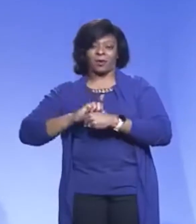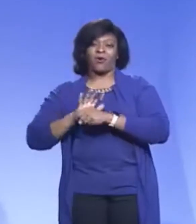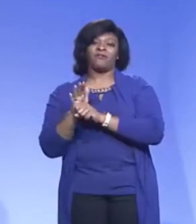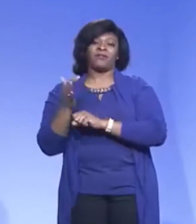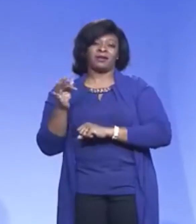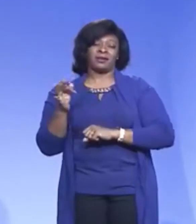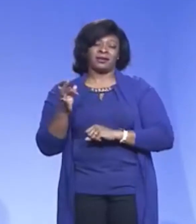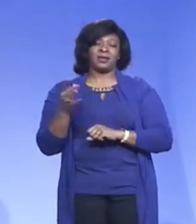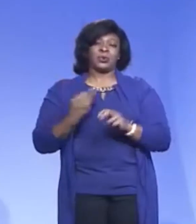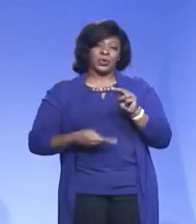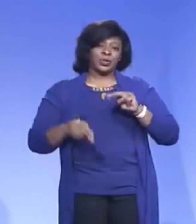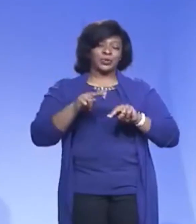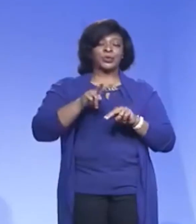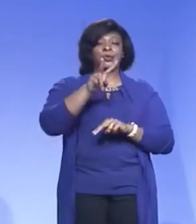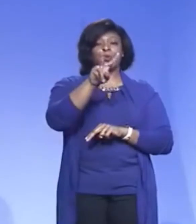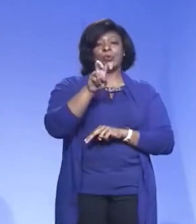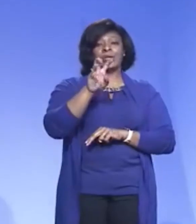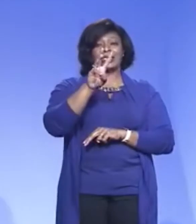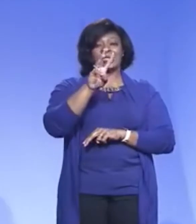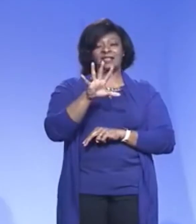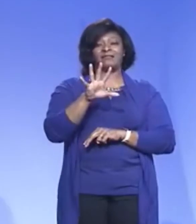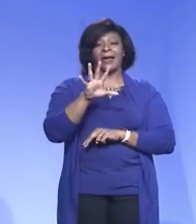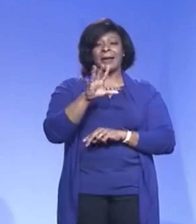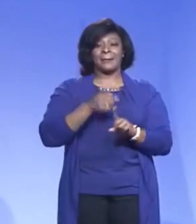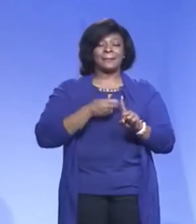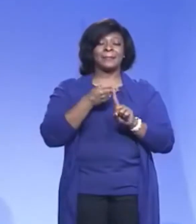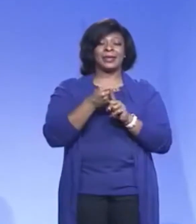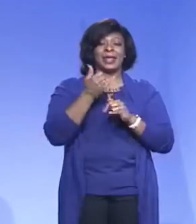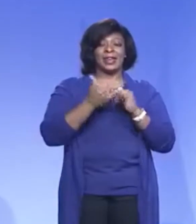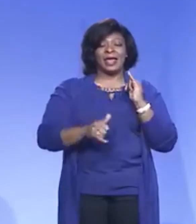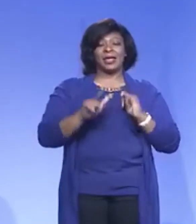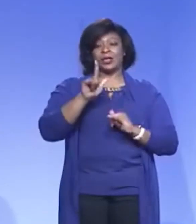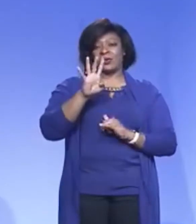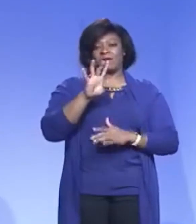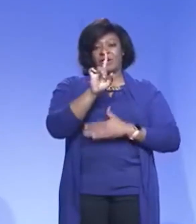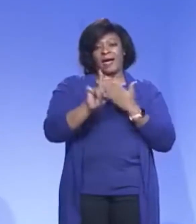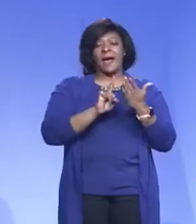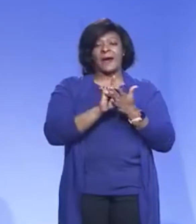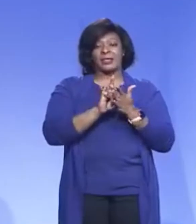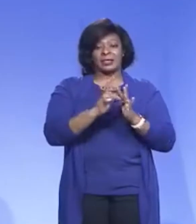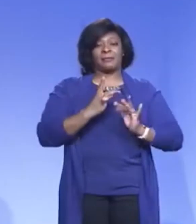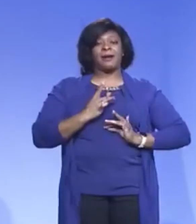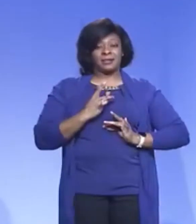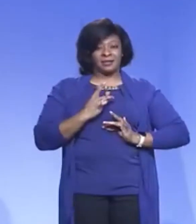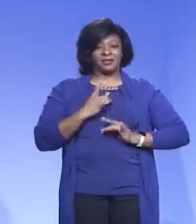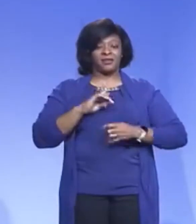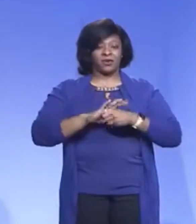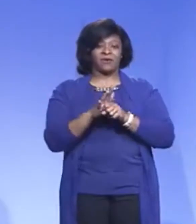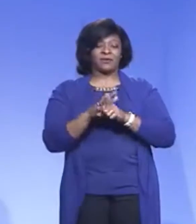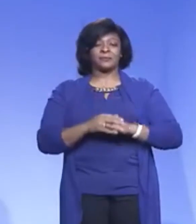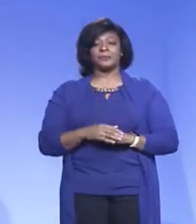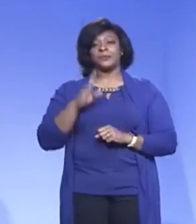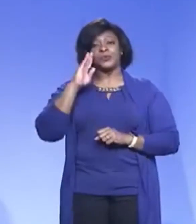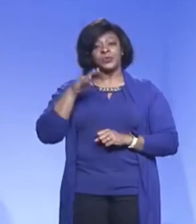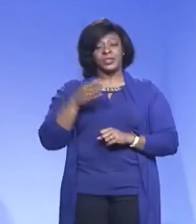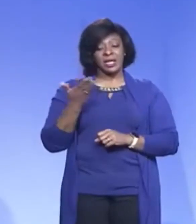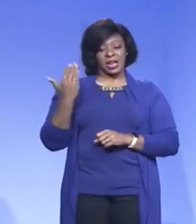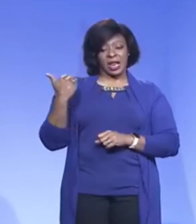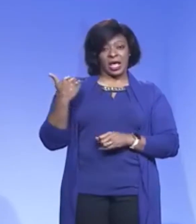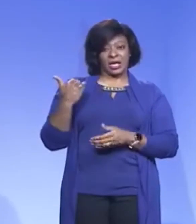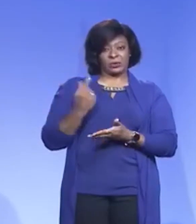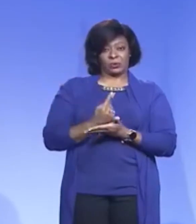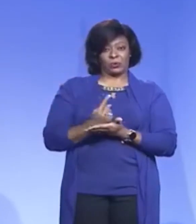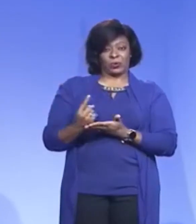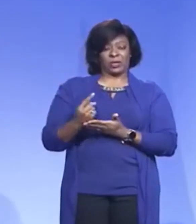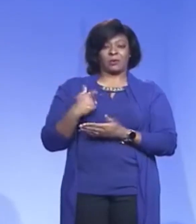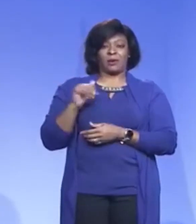an increase of 265 cases in the past 24 hours. We do know over the past week we've